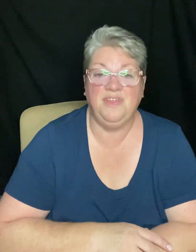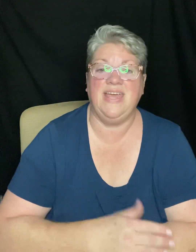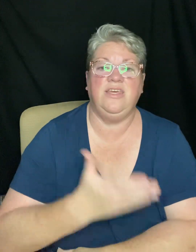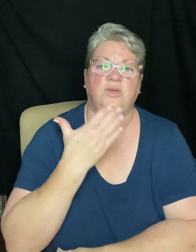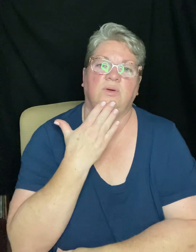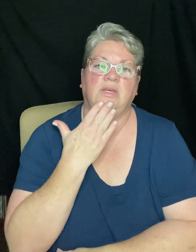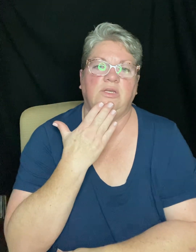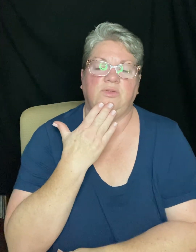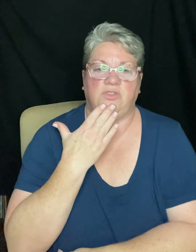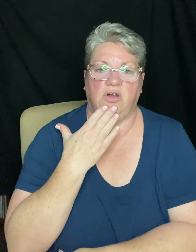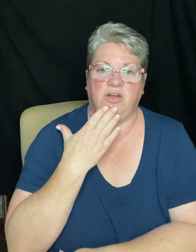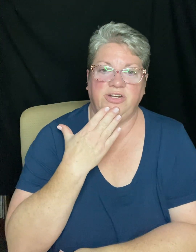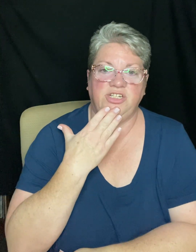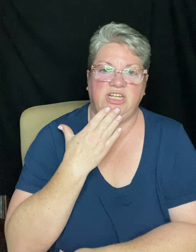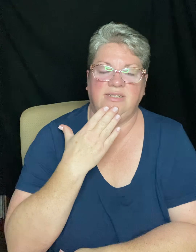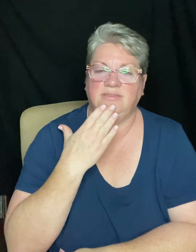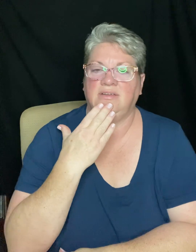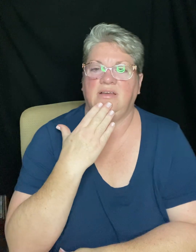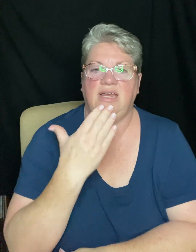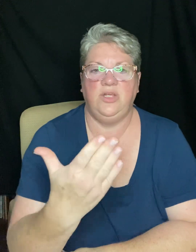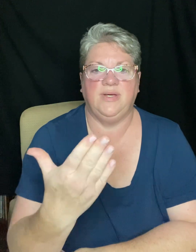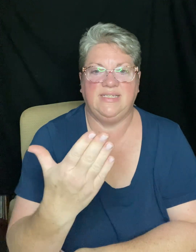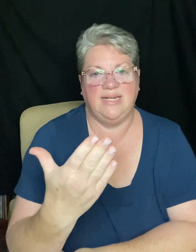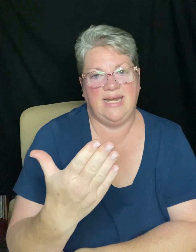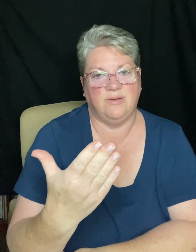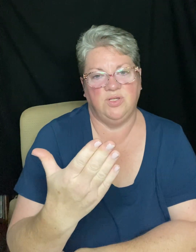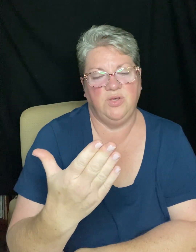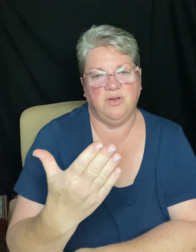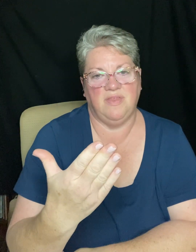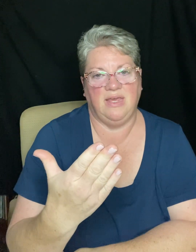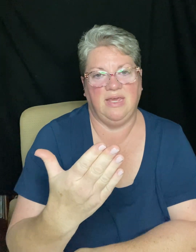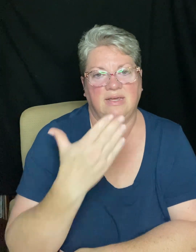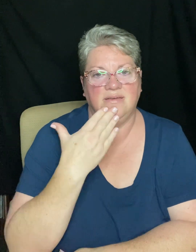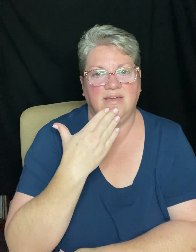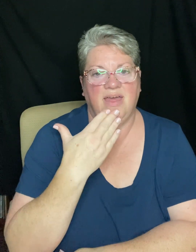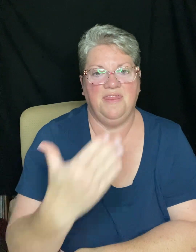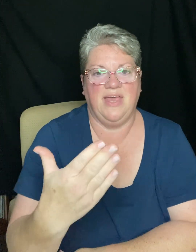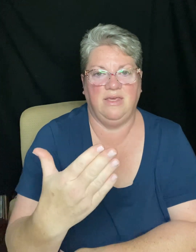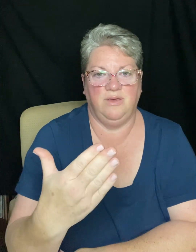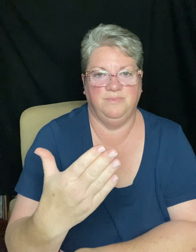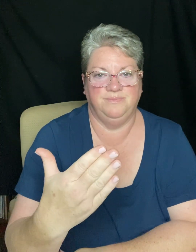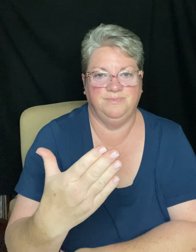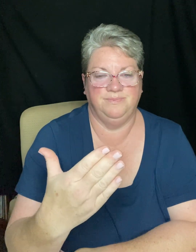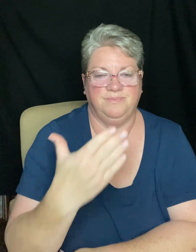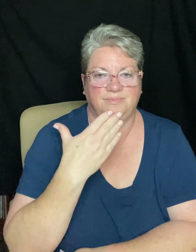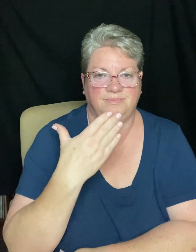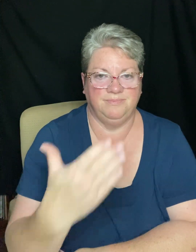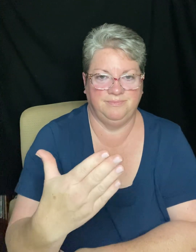Thank you. You start on your chin and you extend it out to who you're thanking. Thank you.